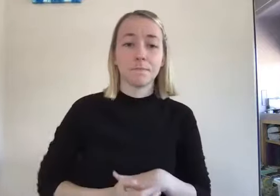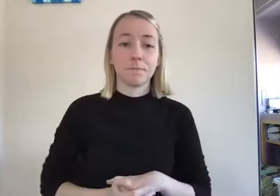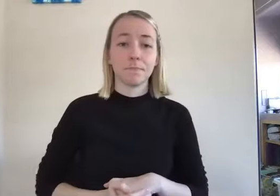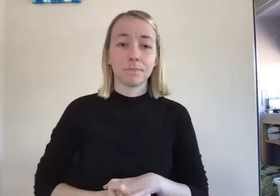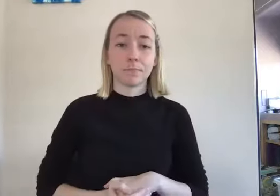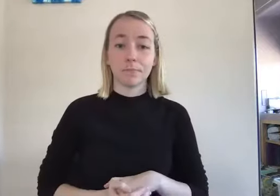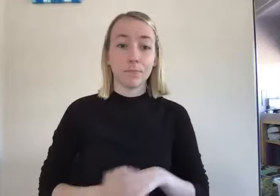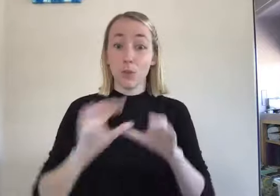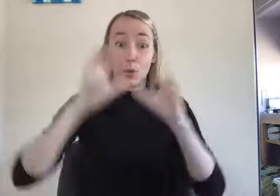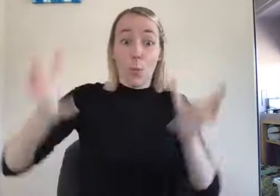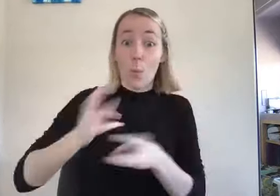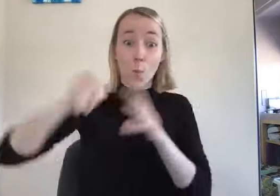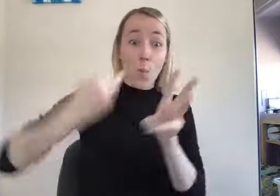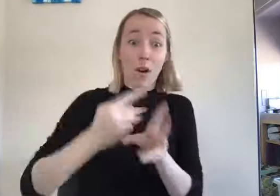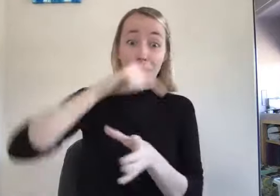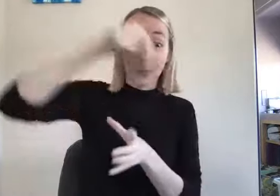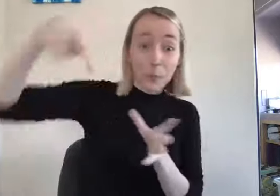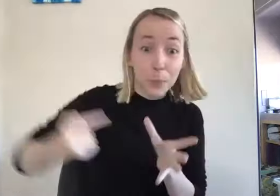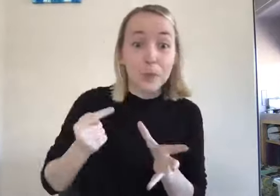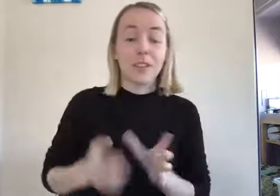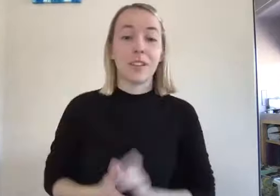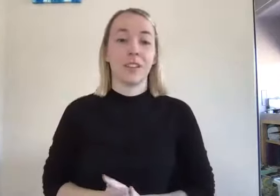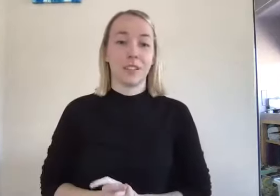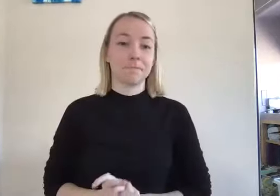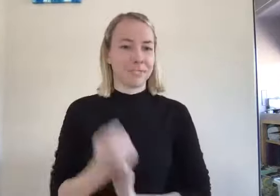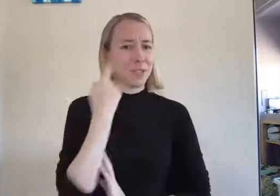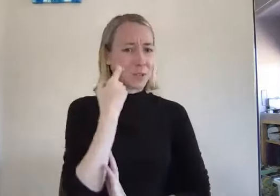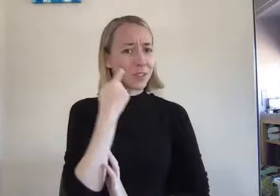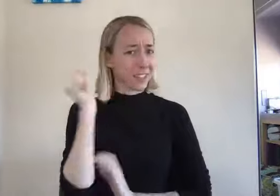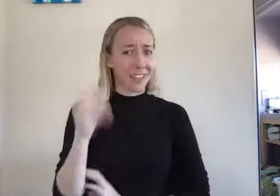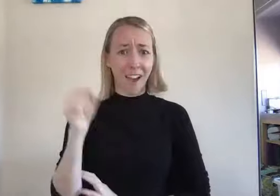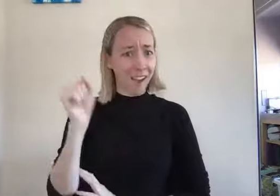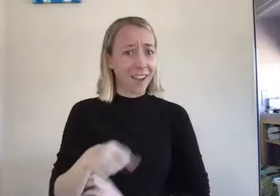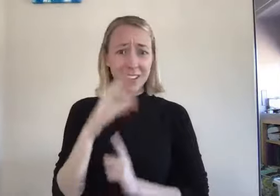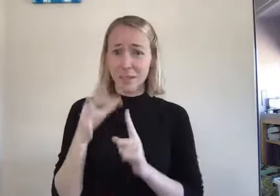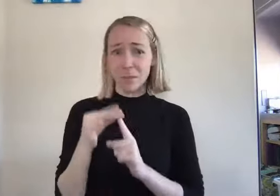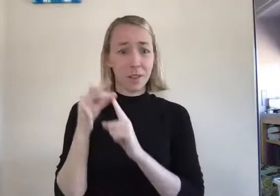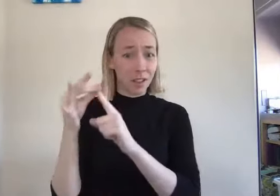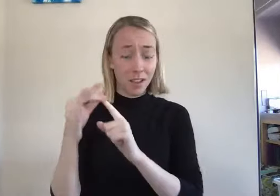do, around the world, and much more so in the last several months than ever before, I